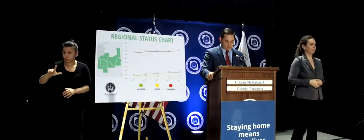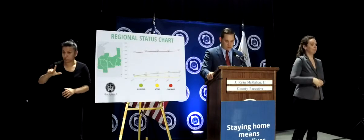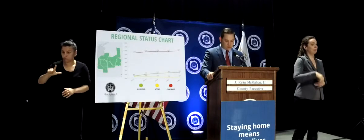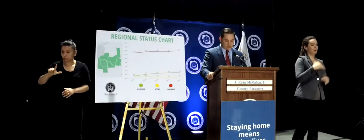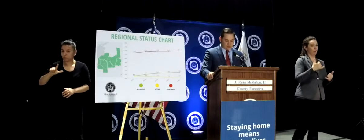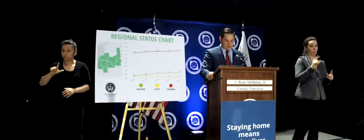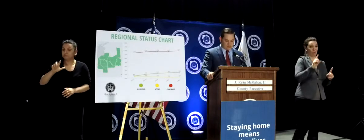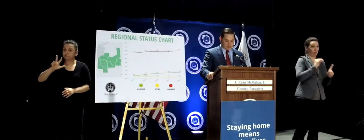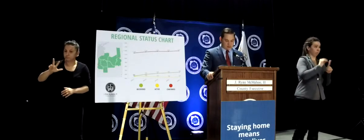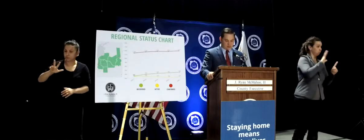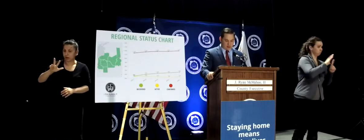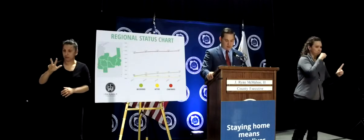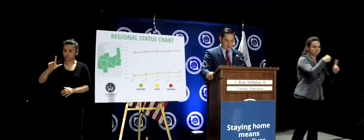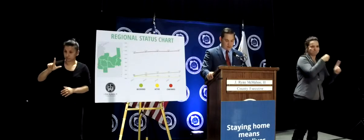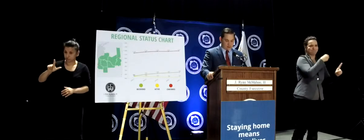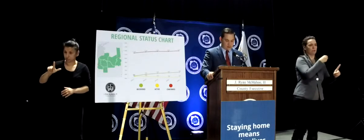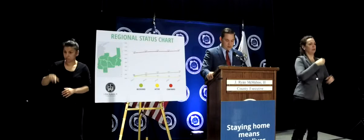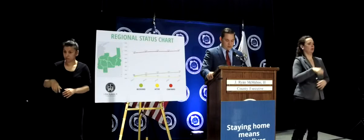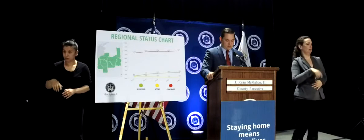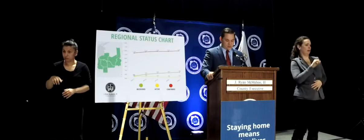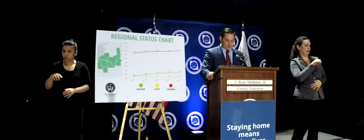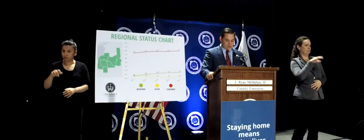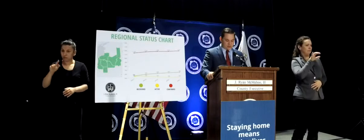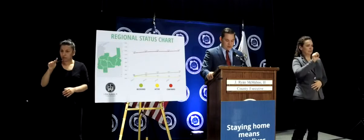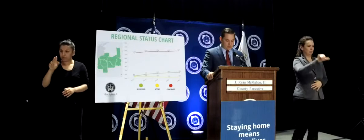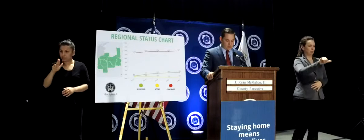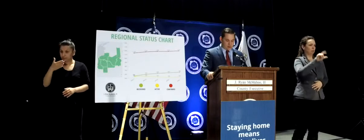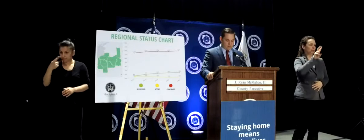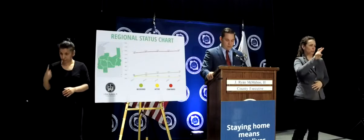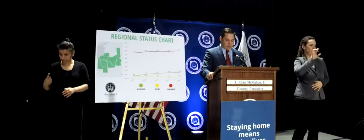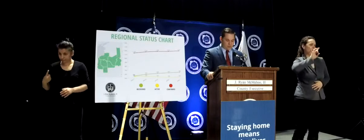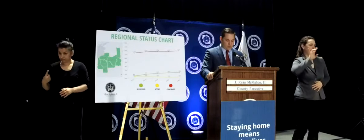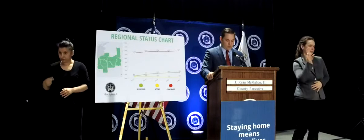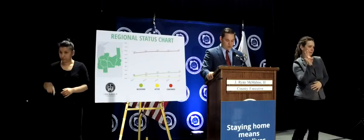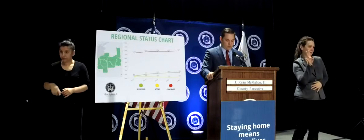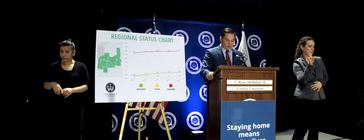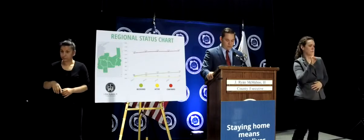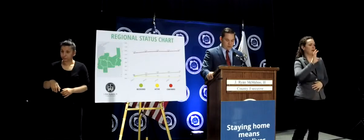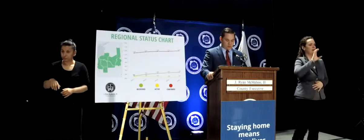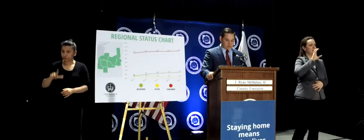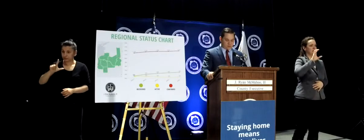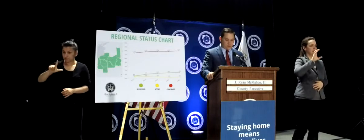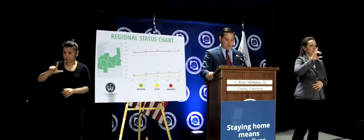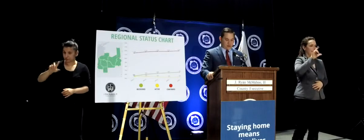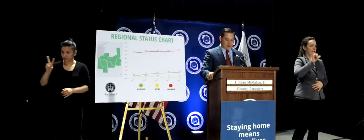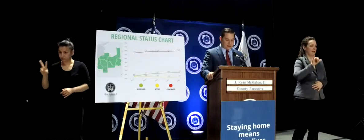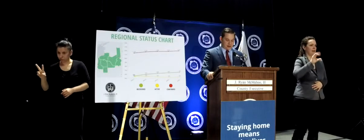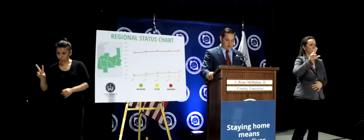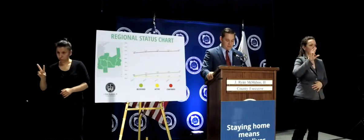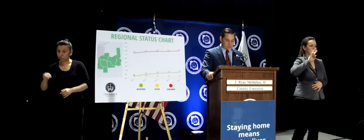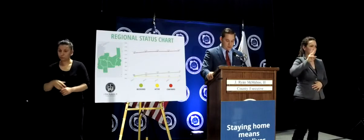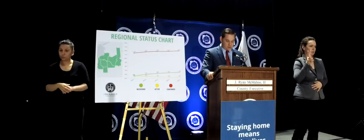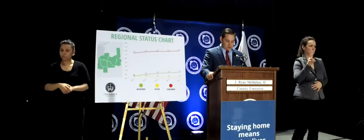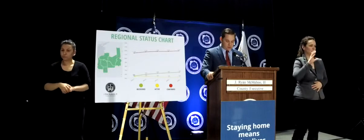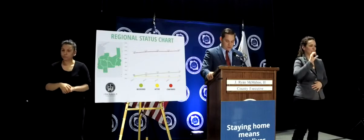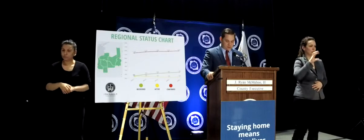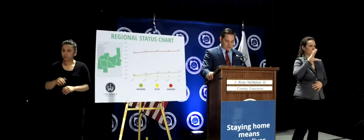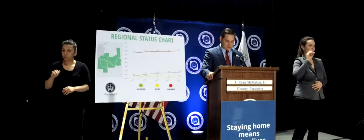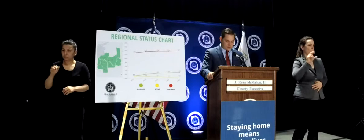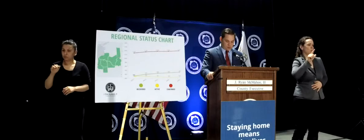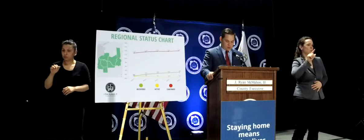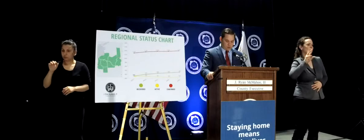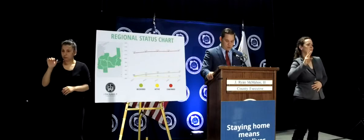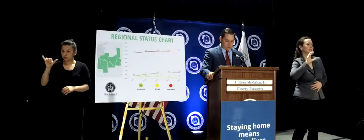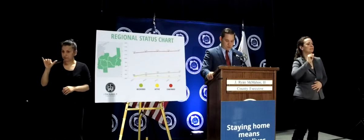Manlius, 37 Town of Salina, 36 Town of DeWitt, 33 Camillus, 33 Onondaga,